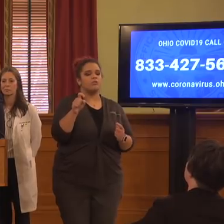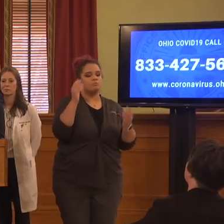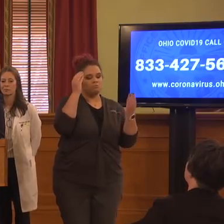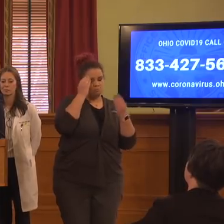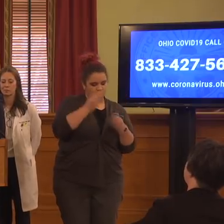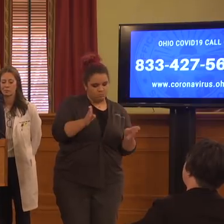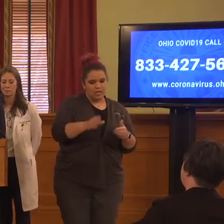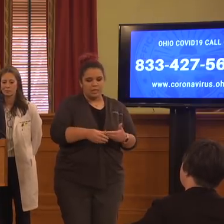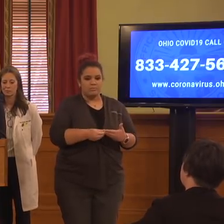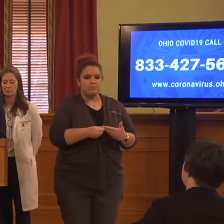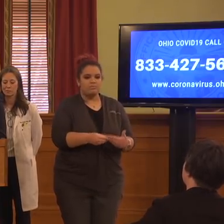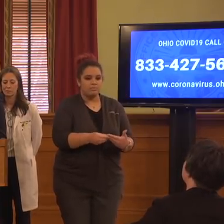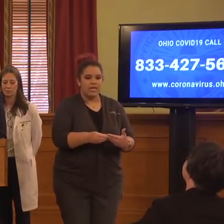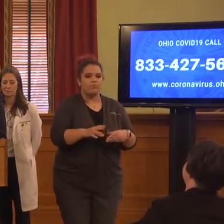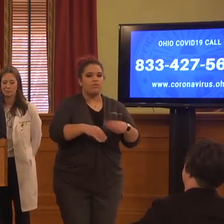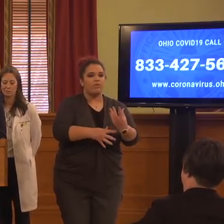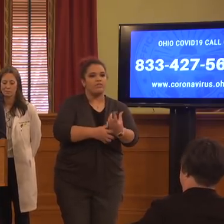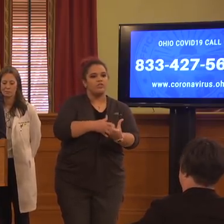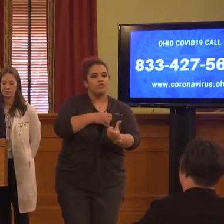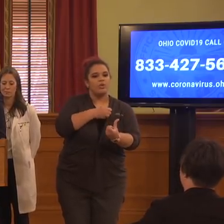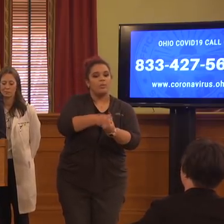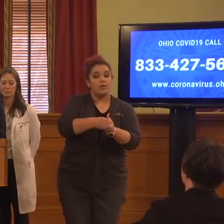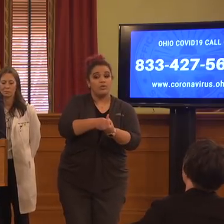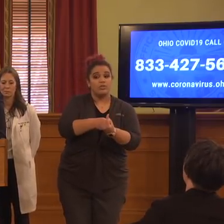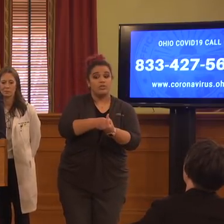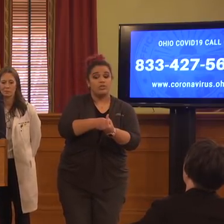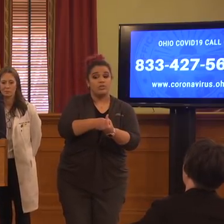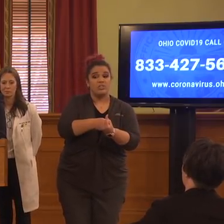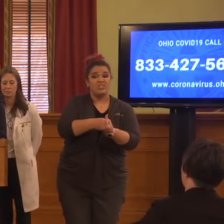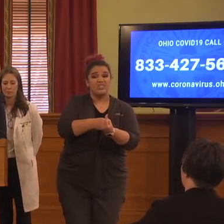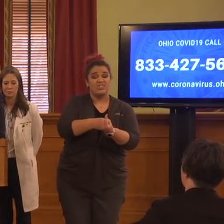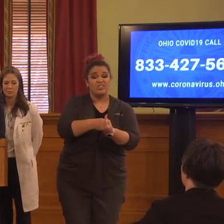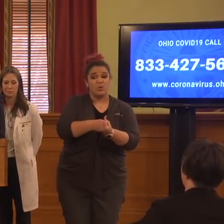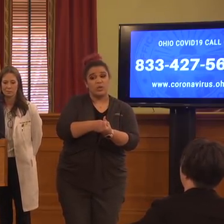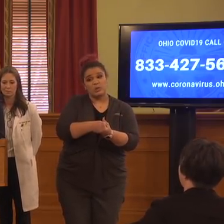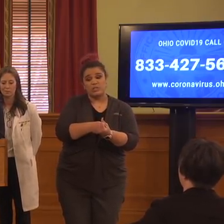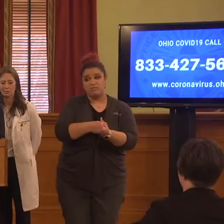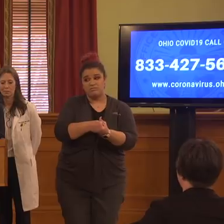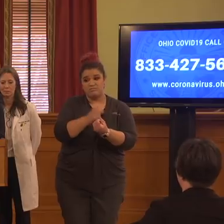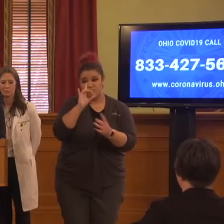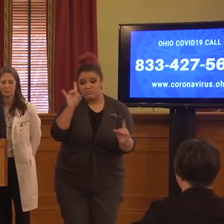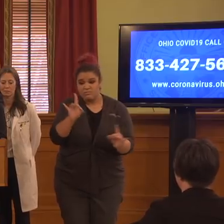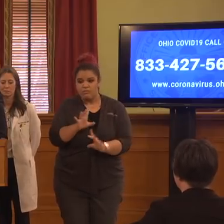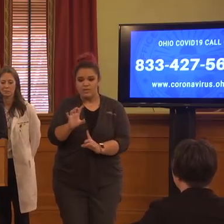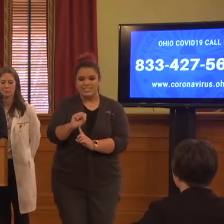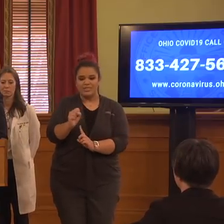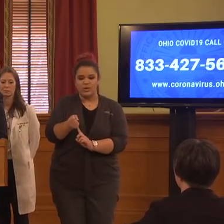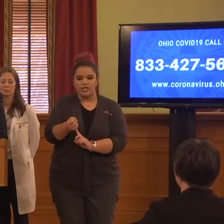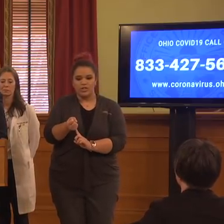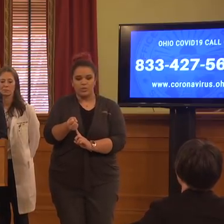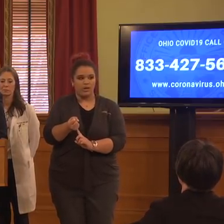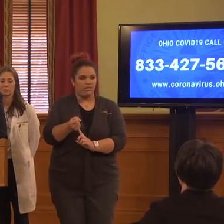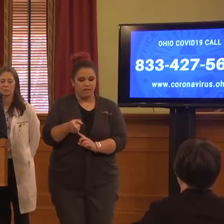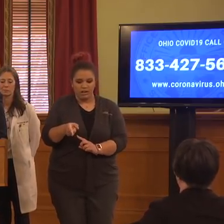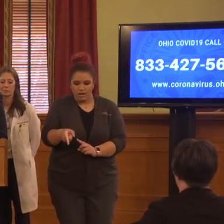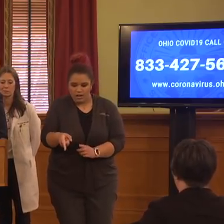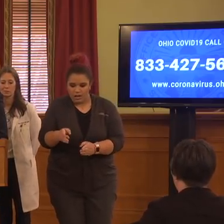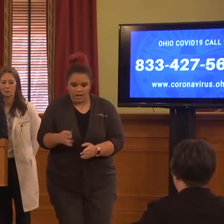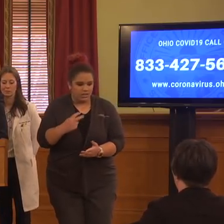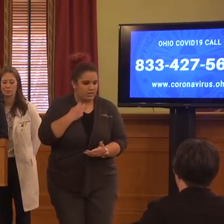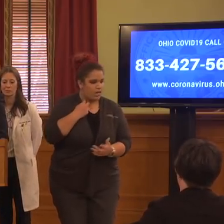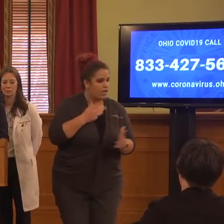to mitigate those the unfortunate circumstances that are happening with the employers and the families and in the